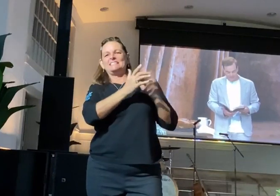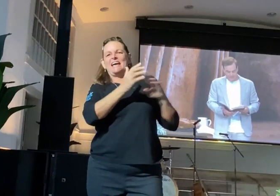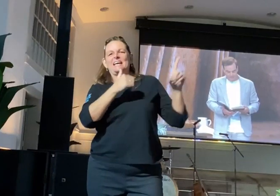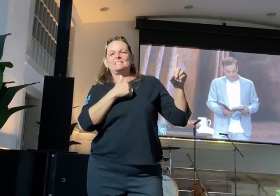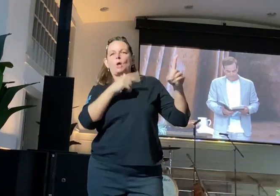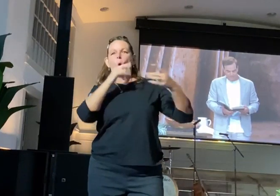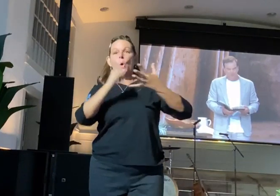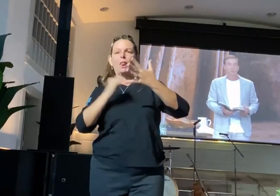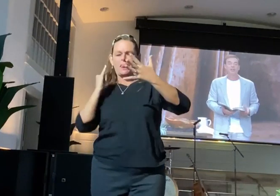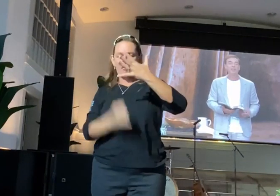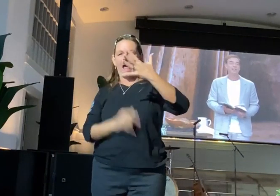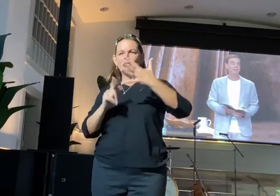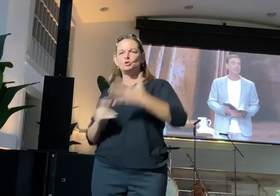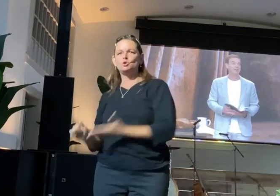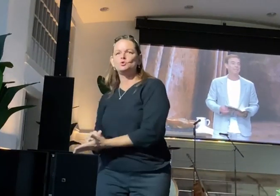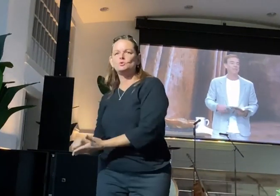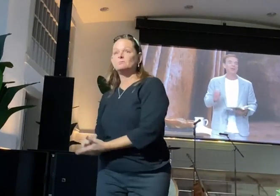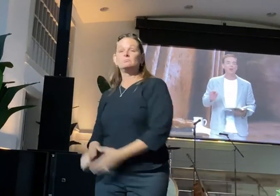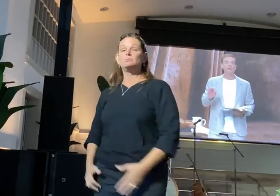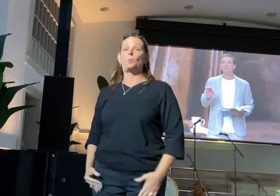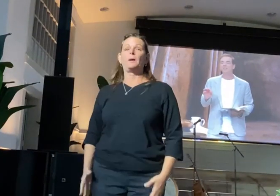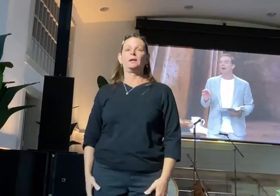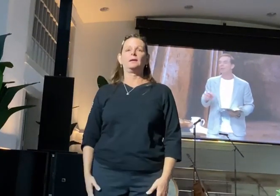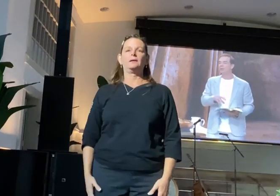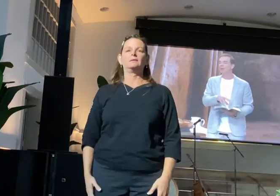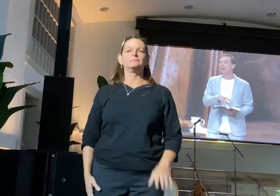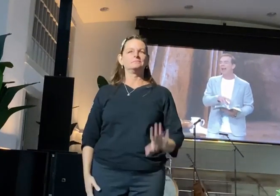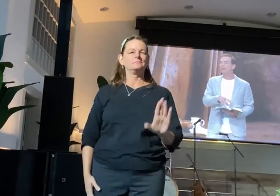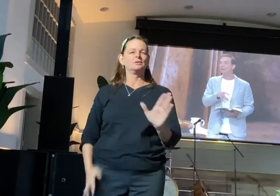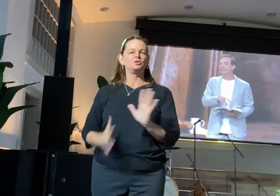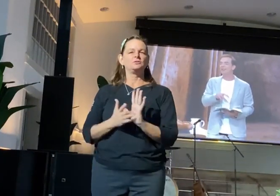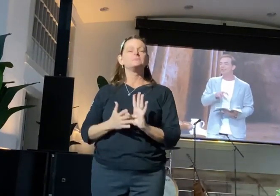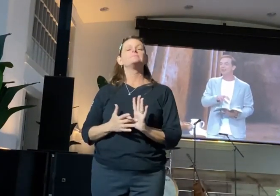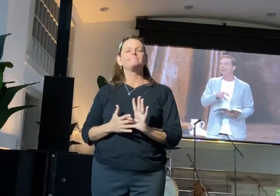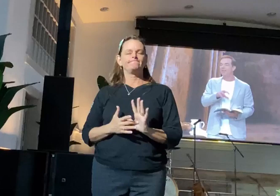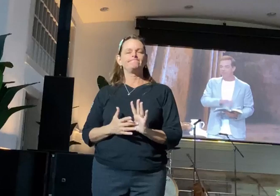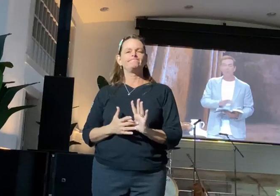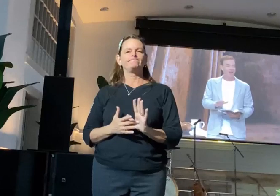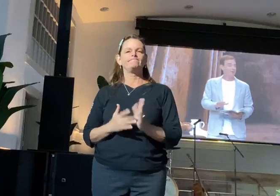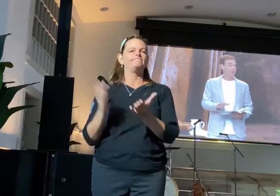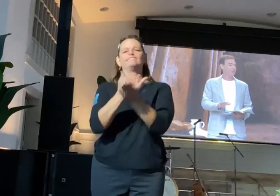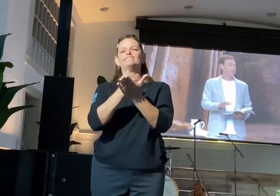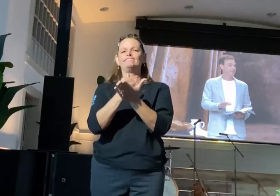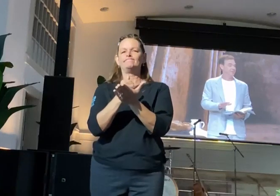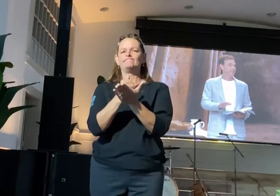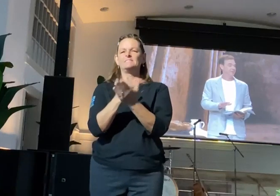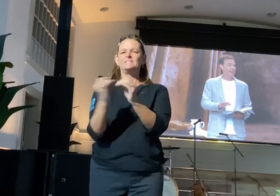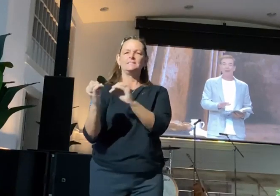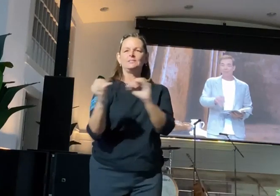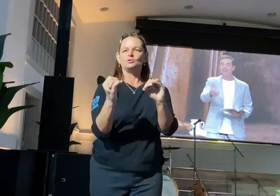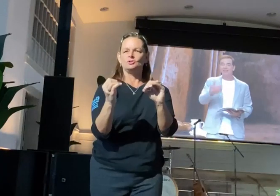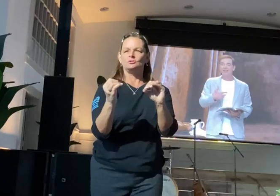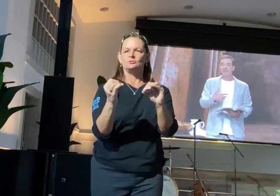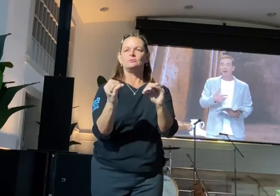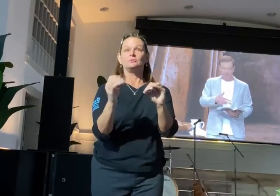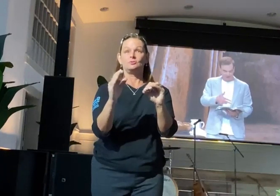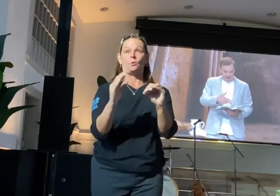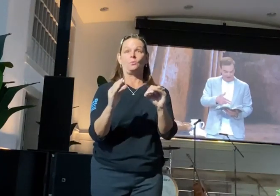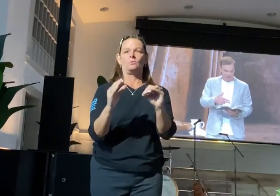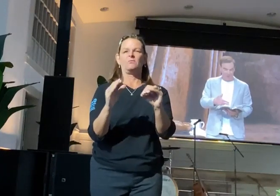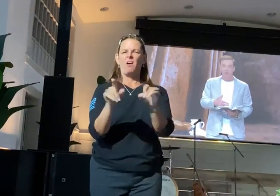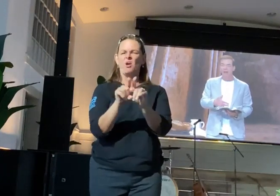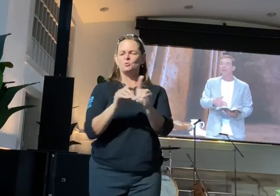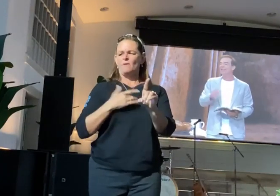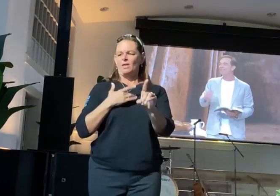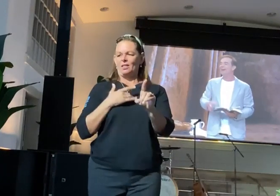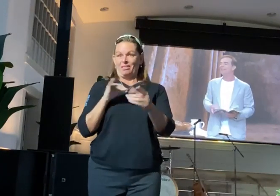serves. So Jesus uses this opportunity to actually teach them a lesson. And I believe to teach us